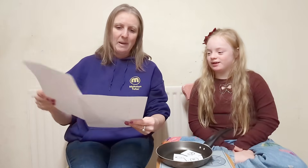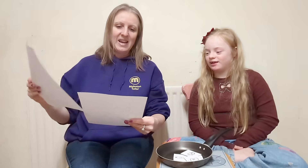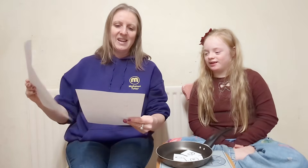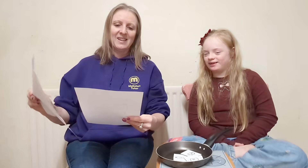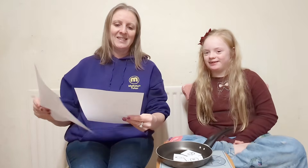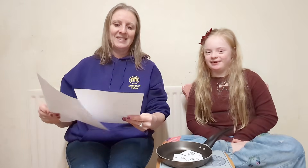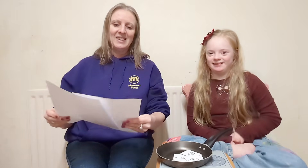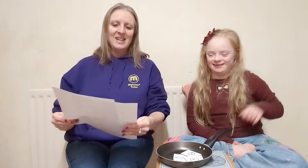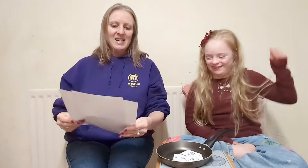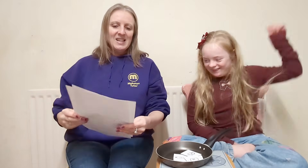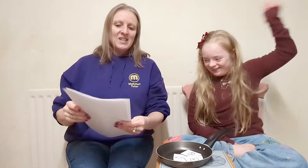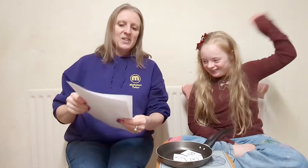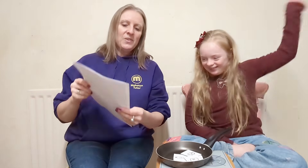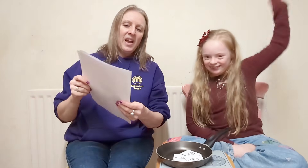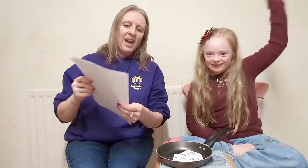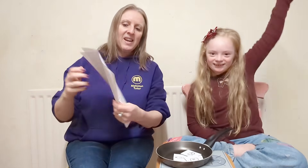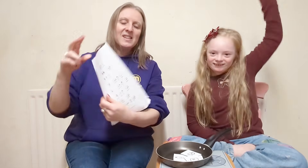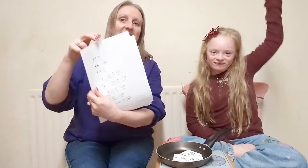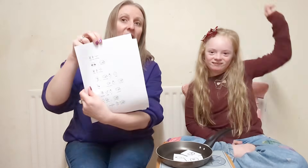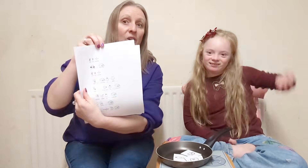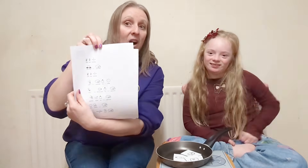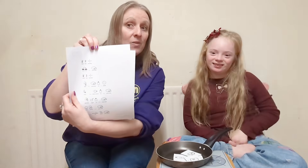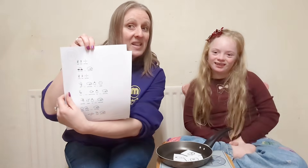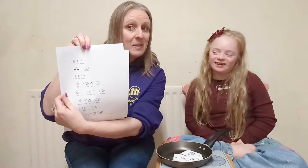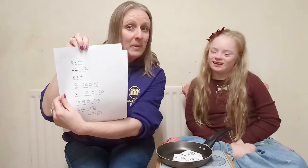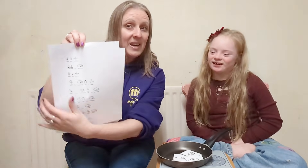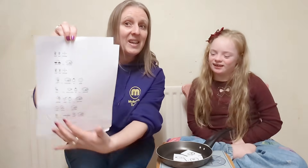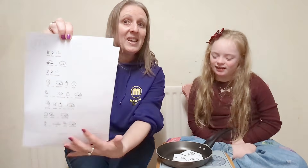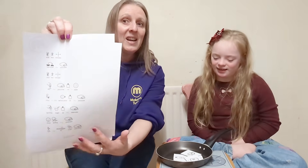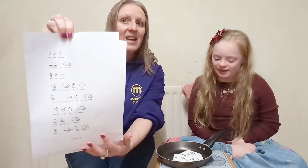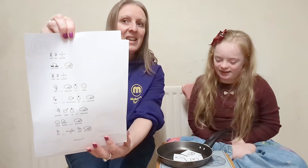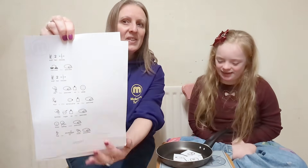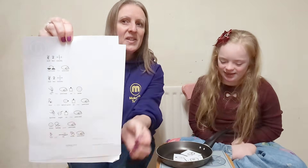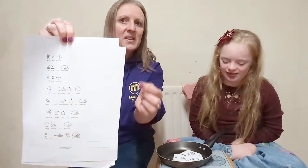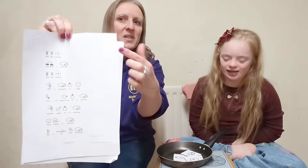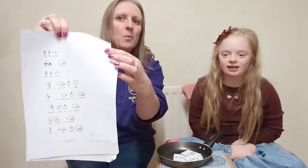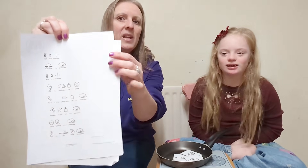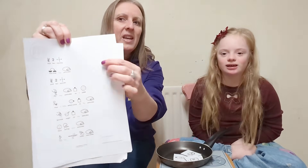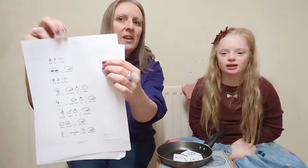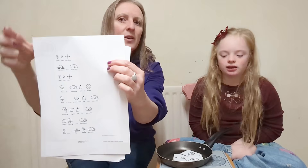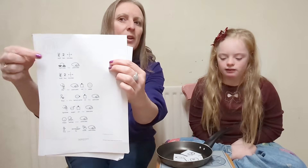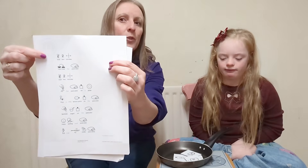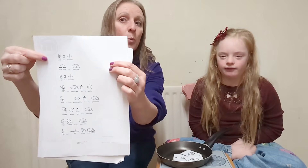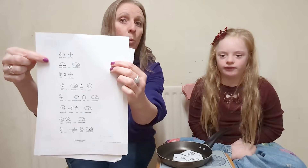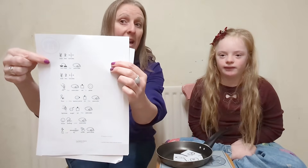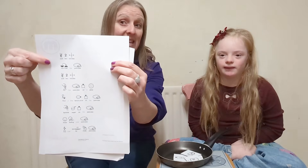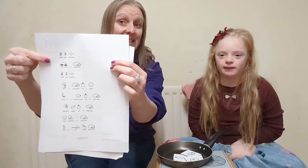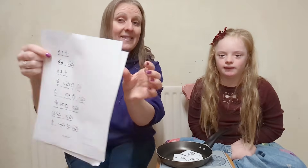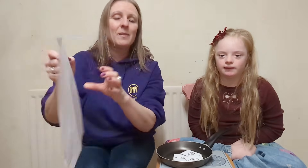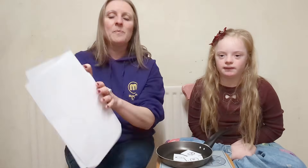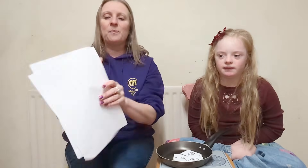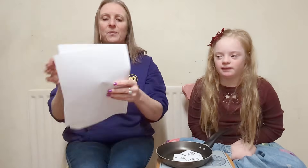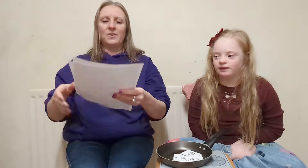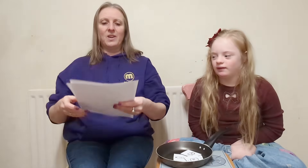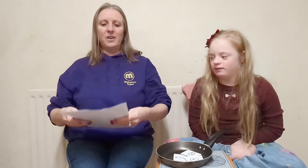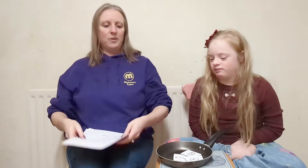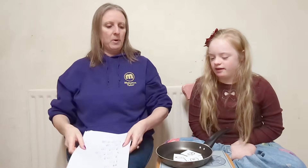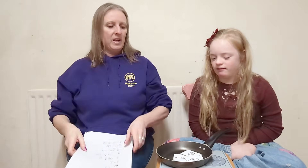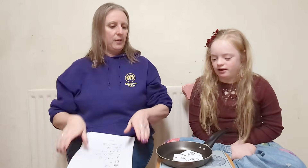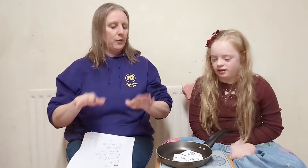yummy. So next on our recipe, it says that we need to wait. Okay, so we need